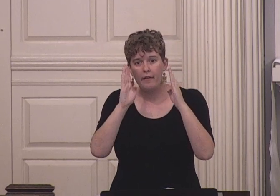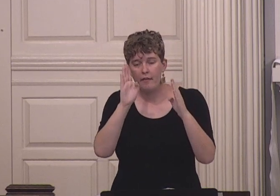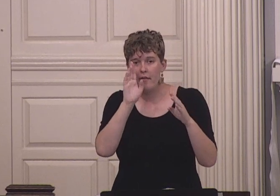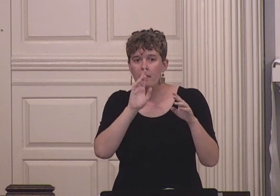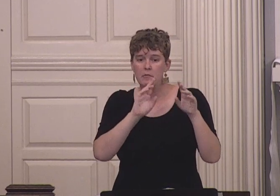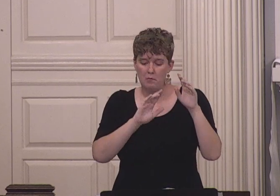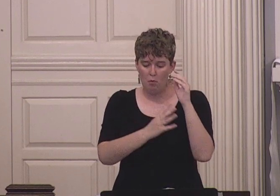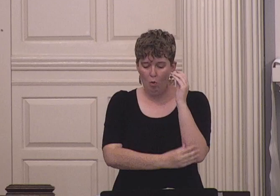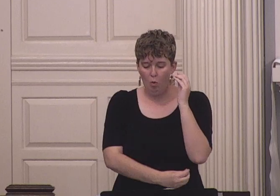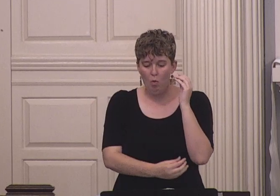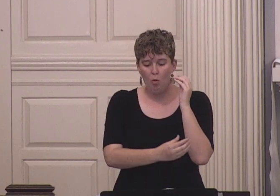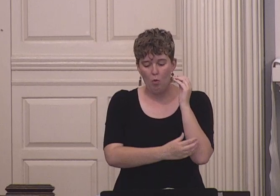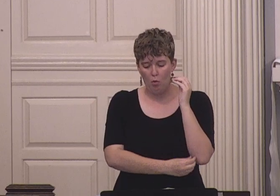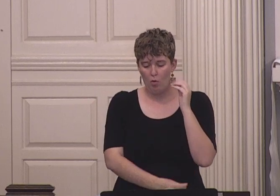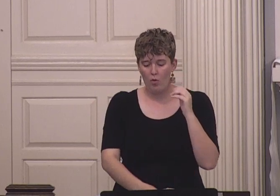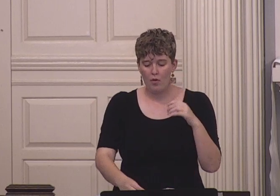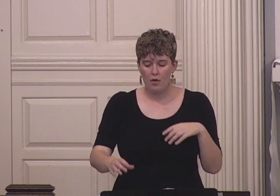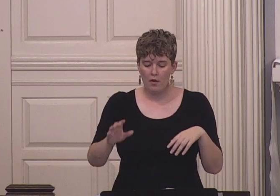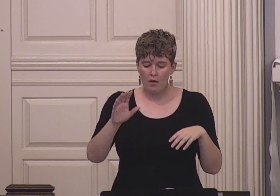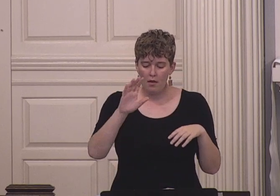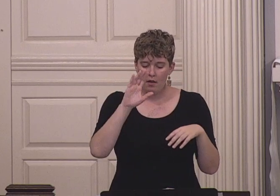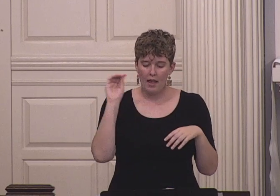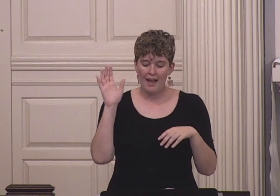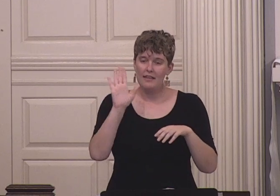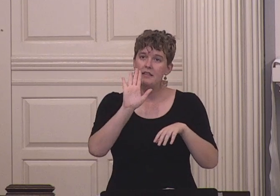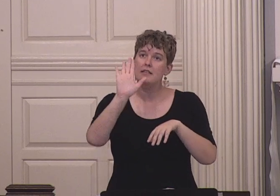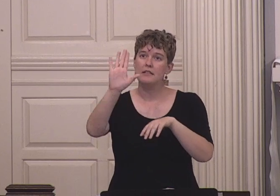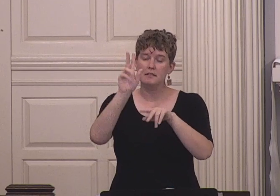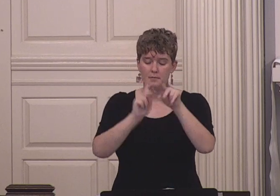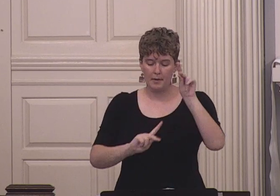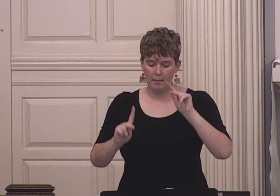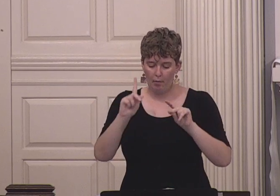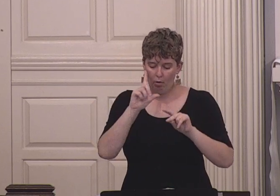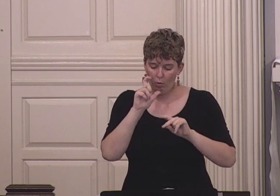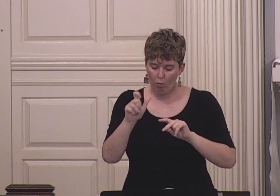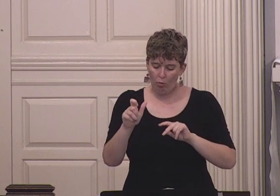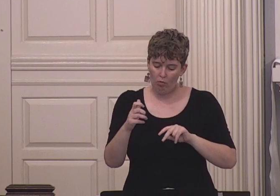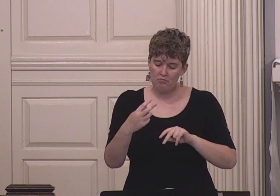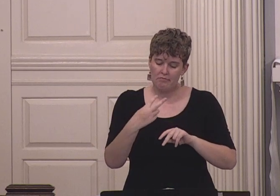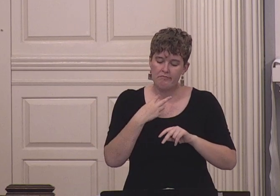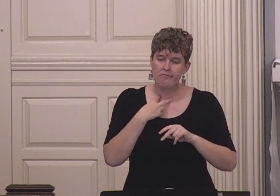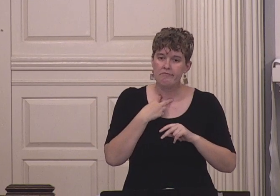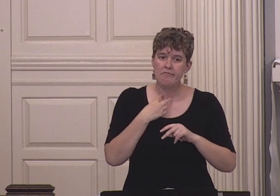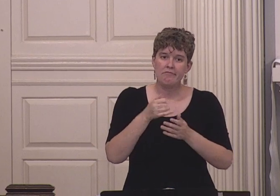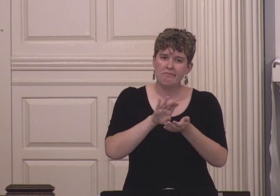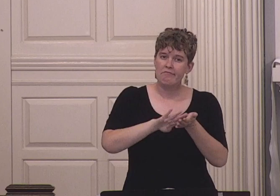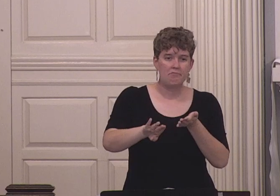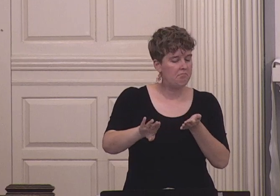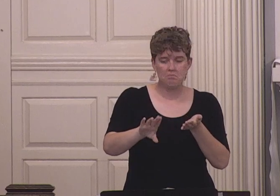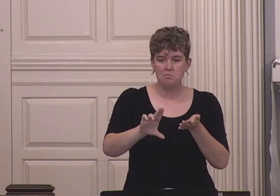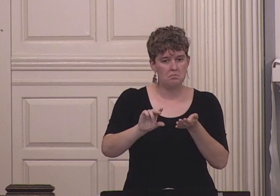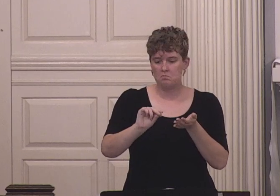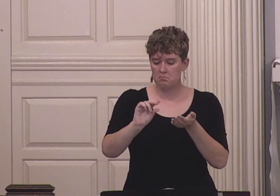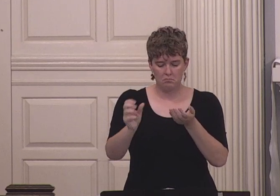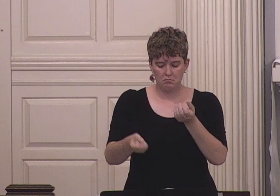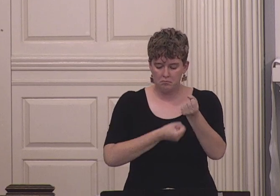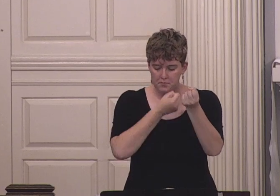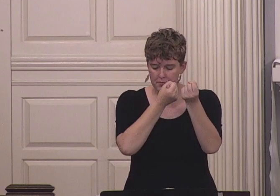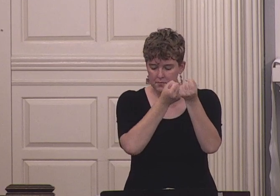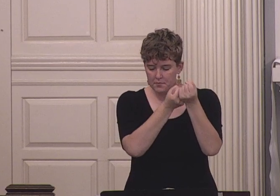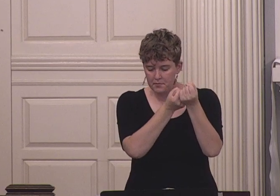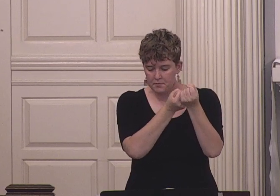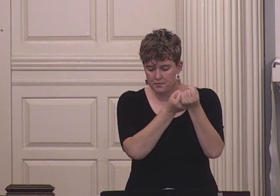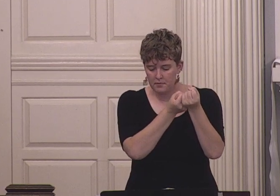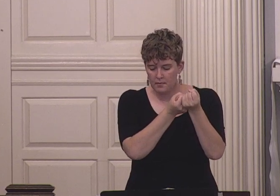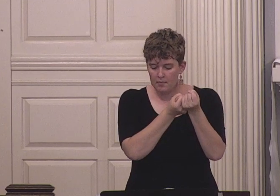the poor, and his own who are in bonds he spurns